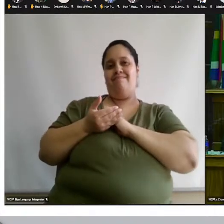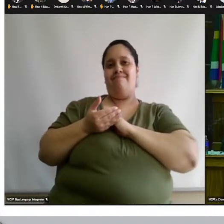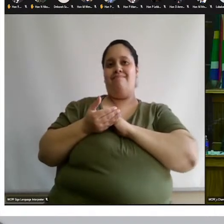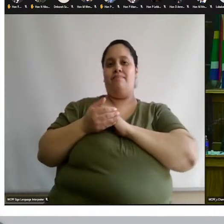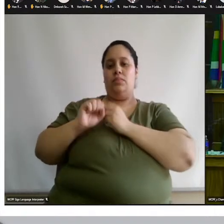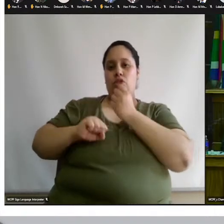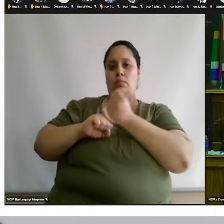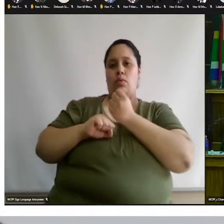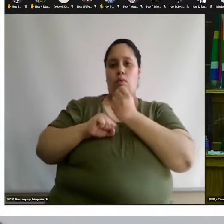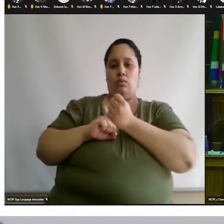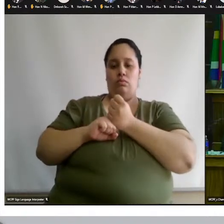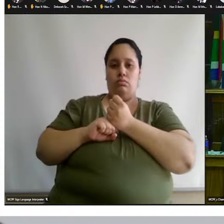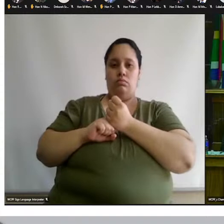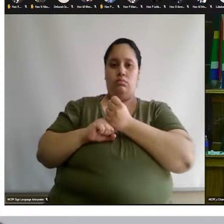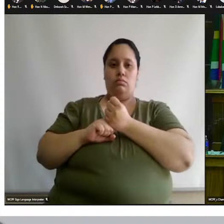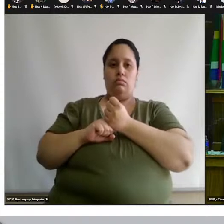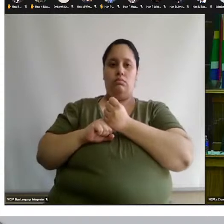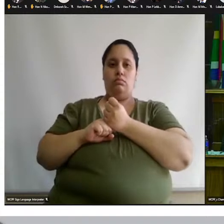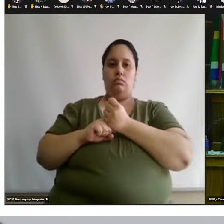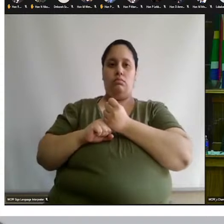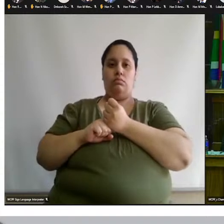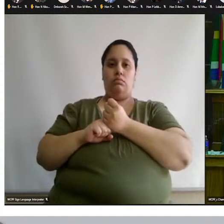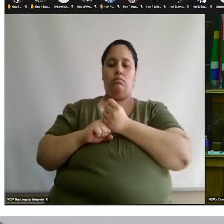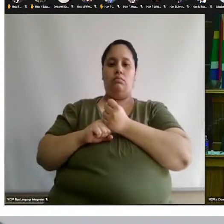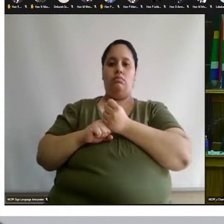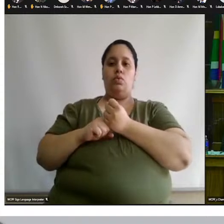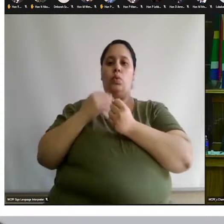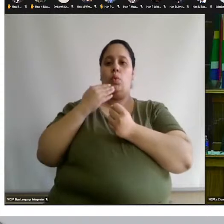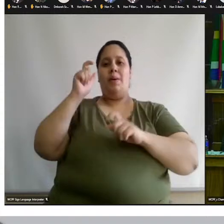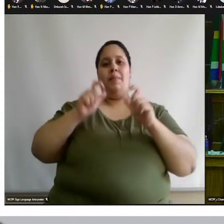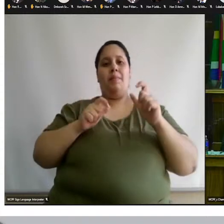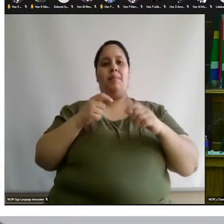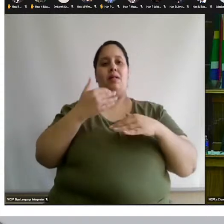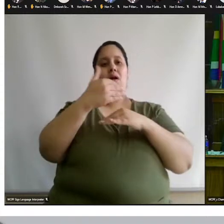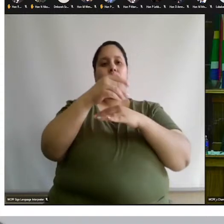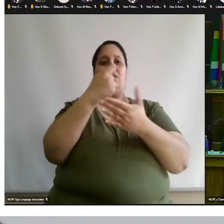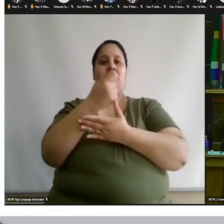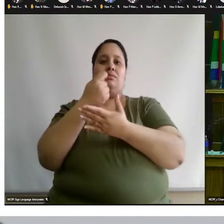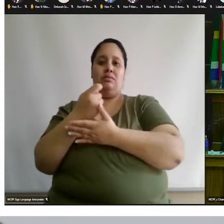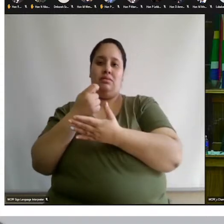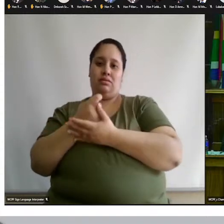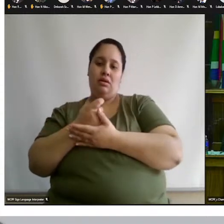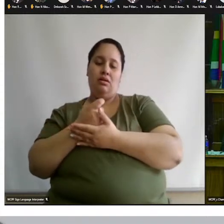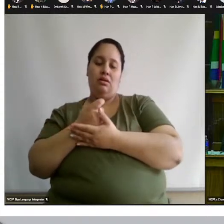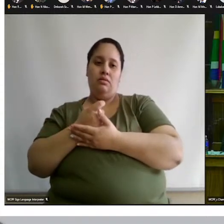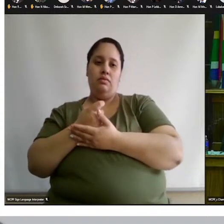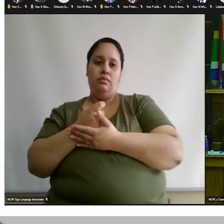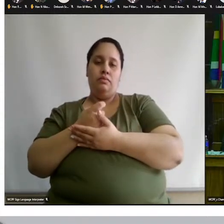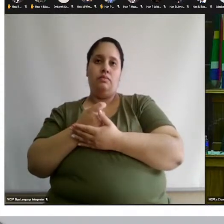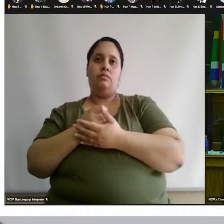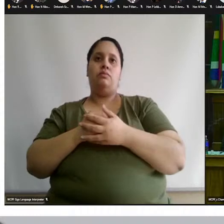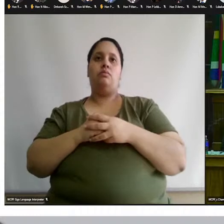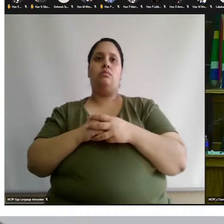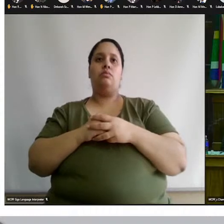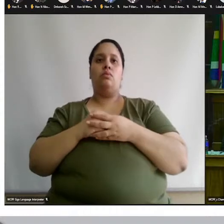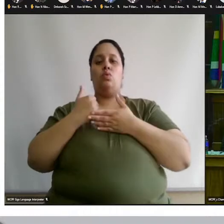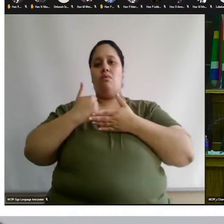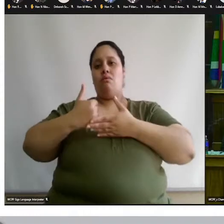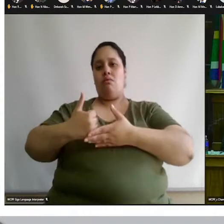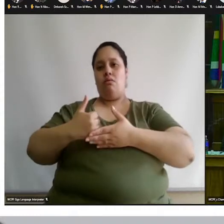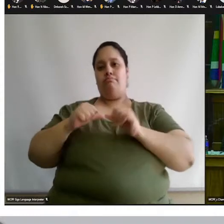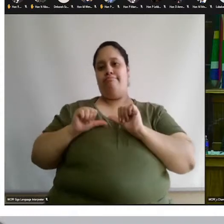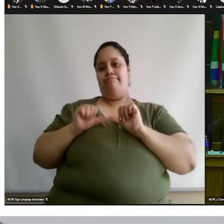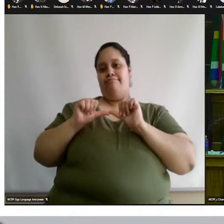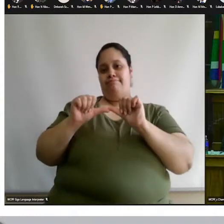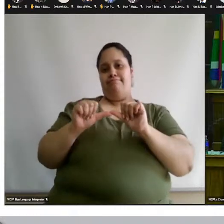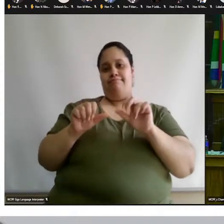support the hawkers and traders to which you refer, and to maintain what you refer